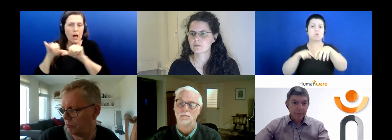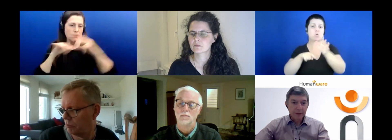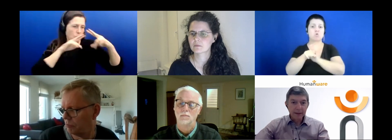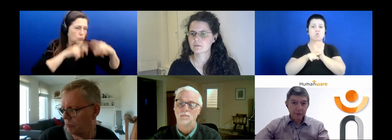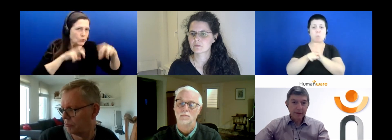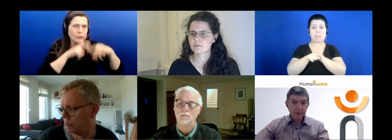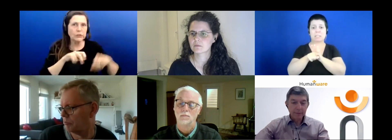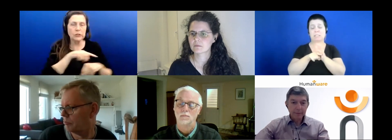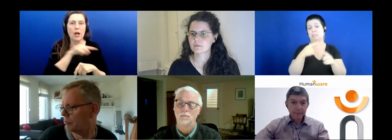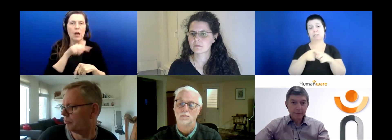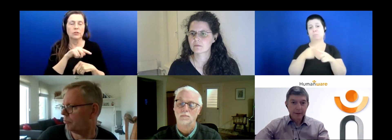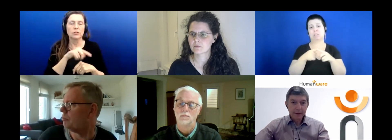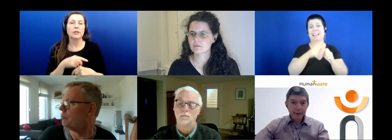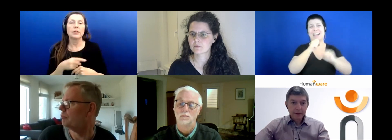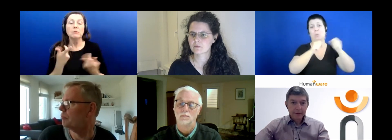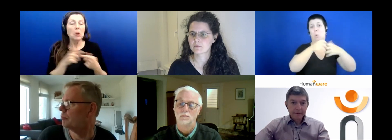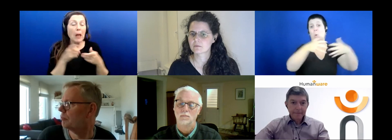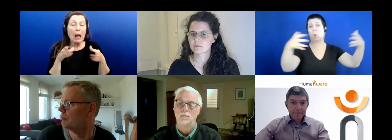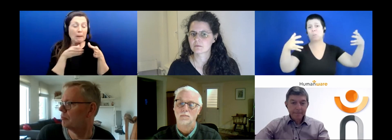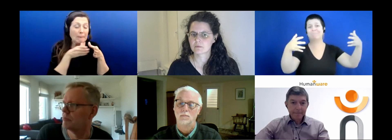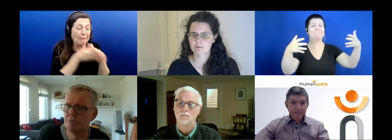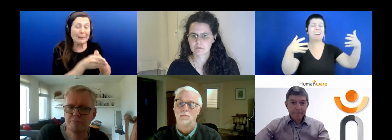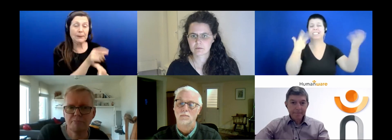mainstream will not be interested.